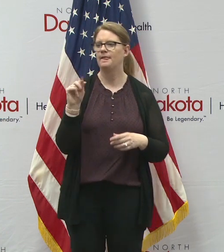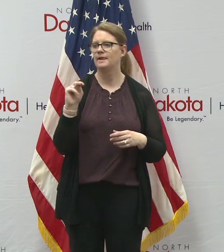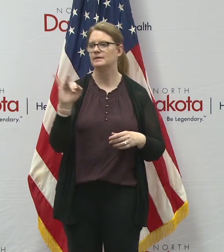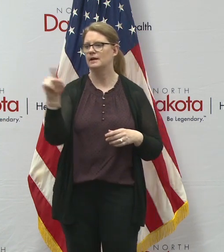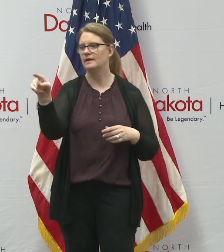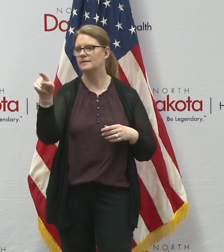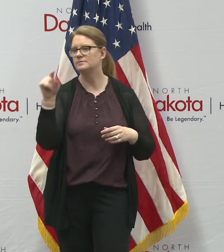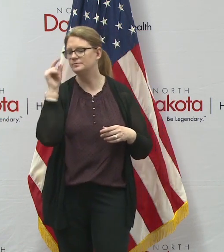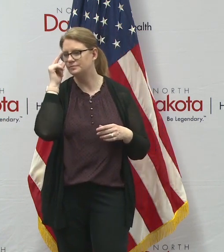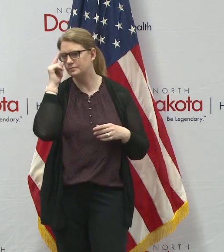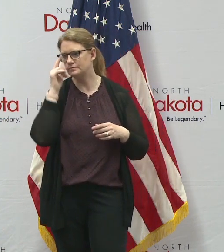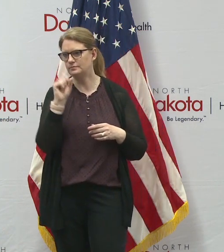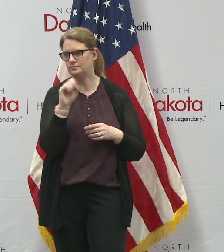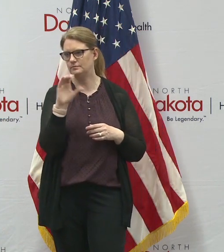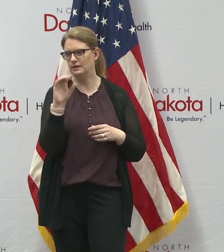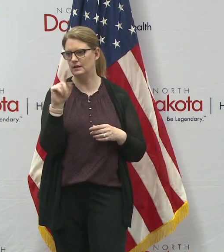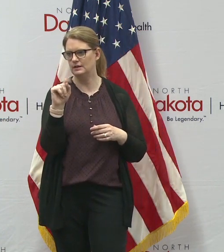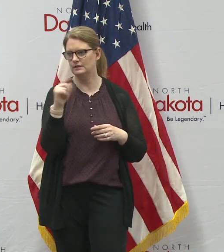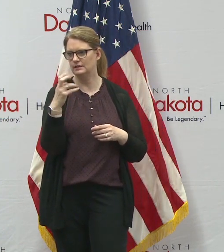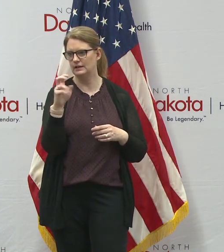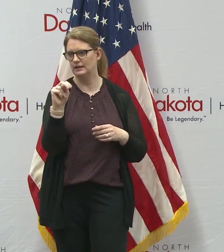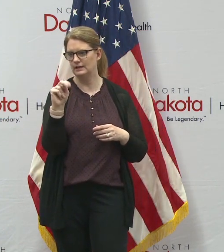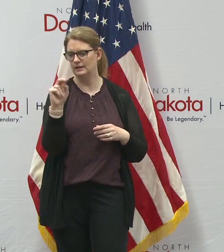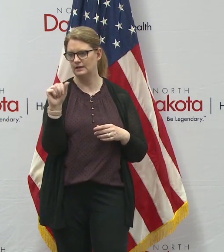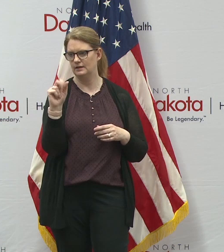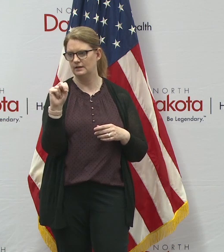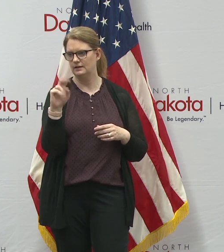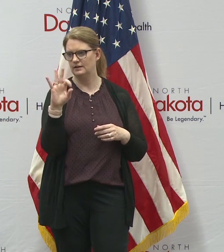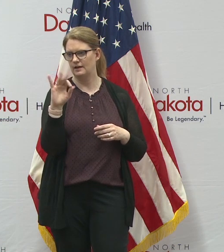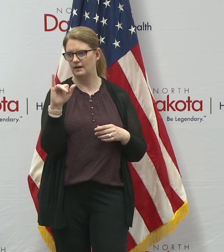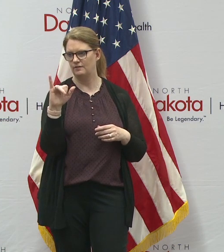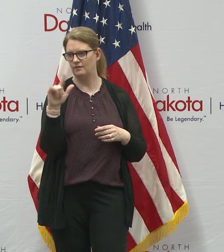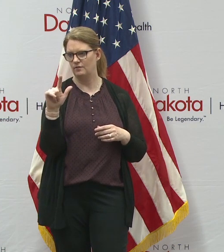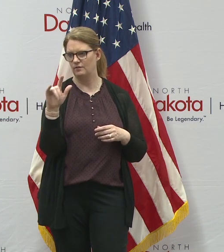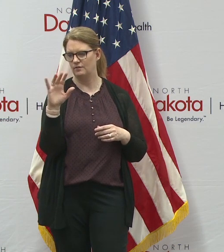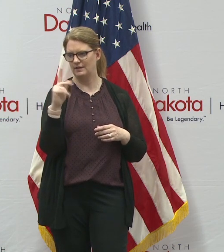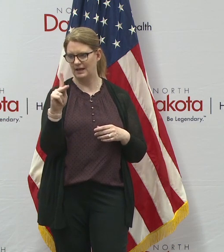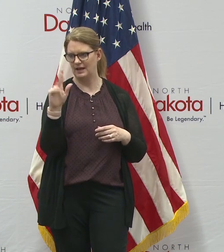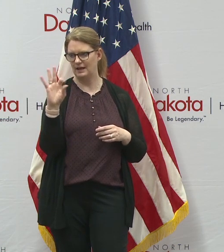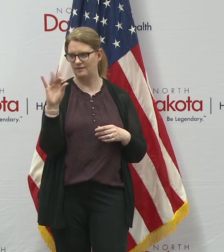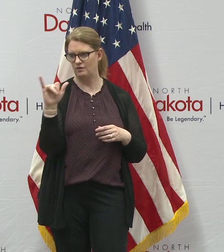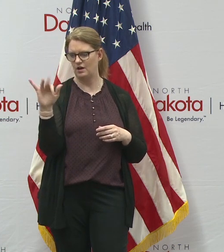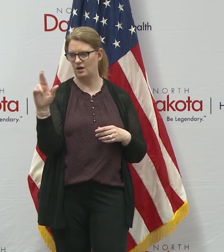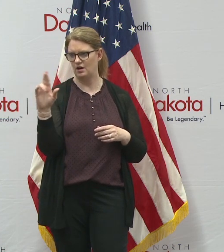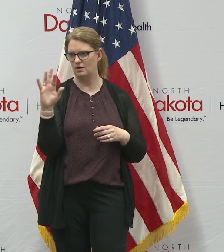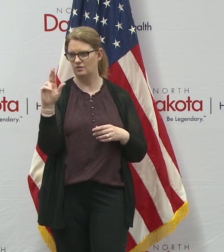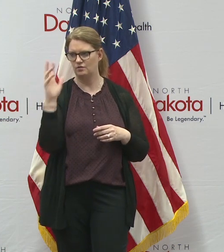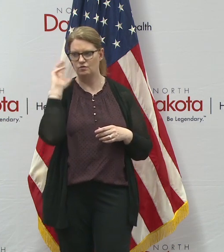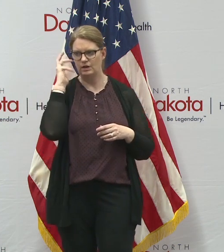Question from online? Scott Hennon with WZFG KFYR Radio. The city of Fargo